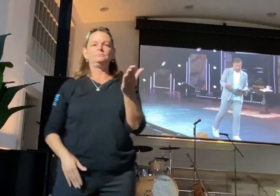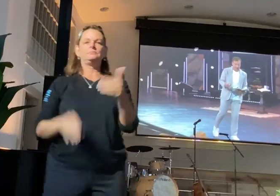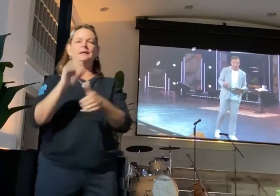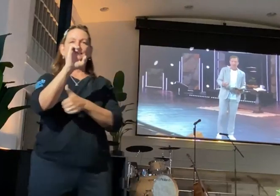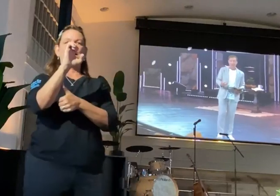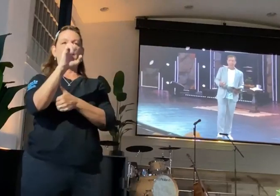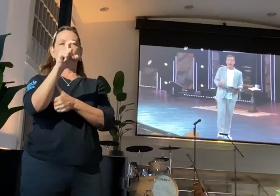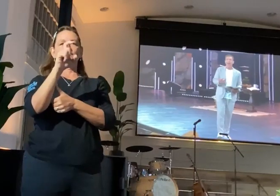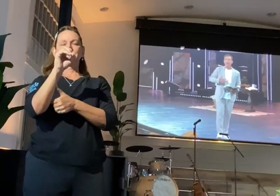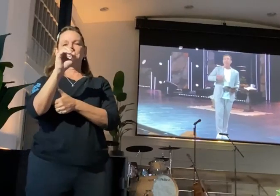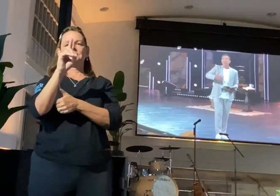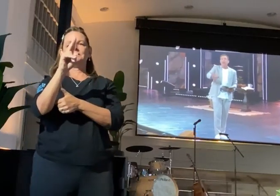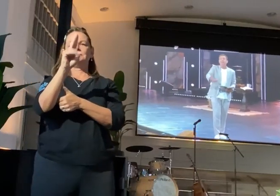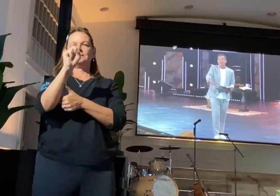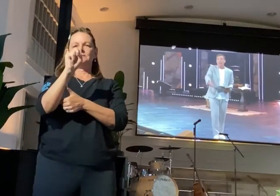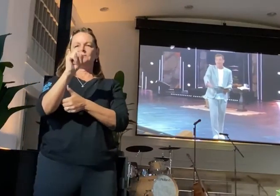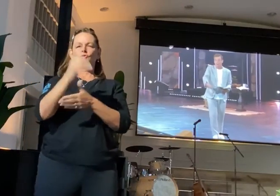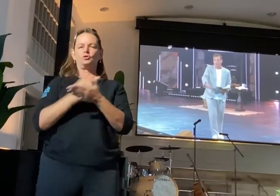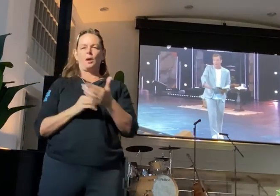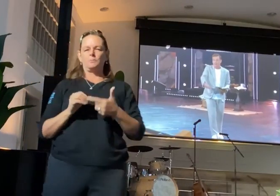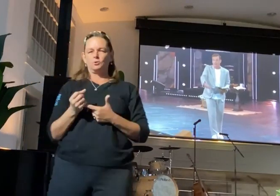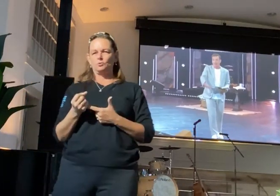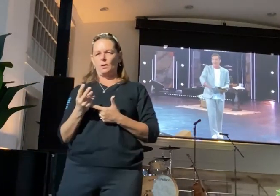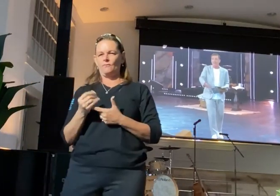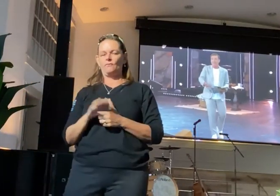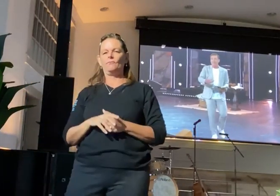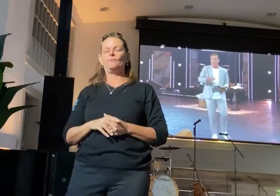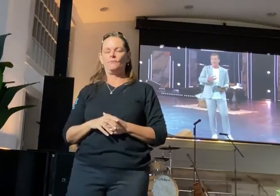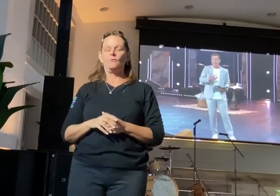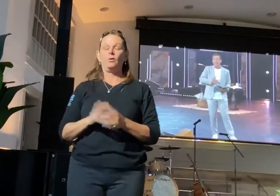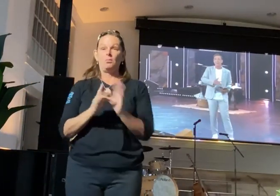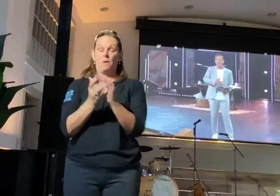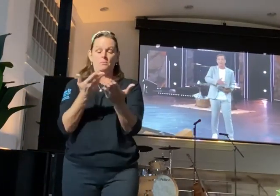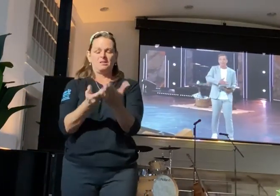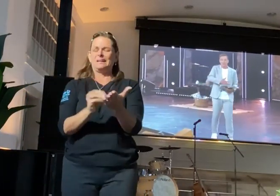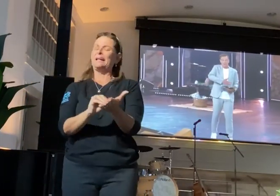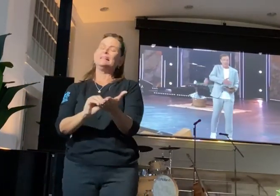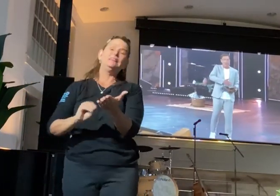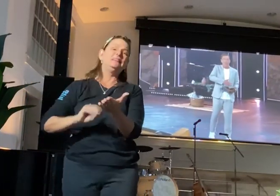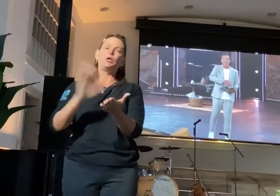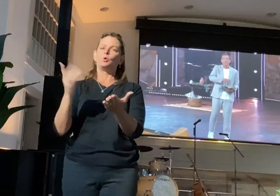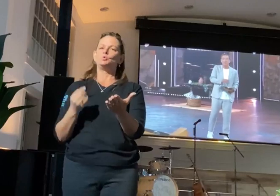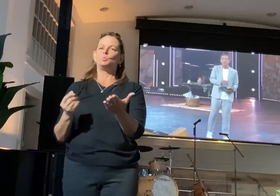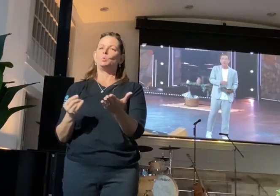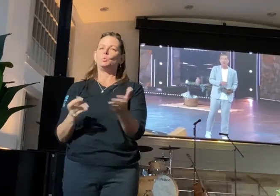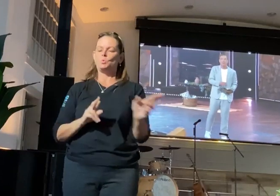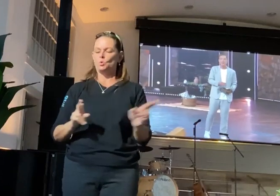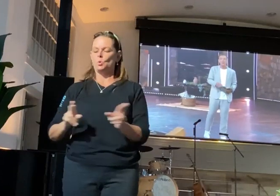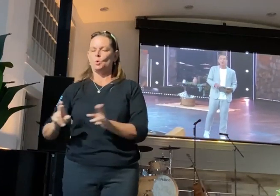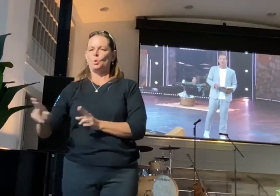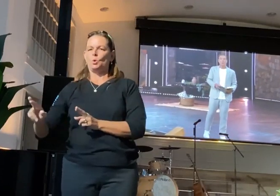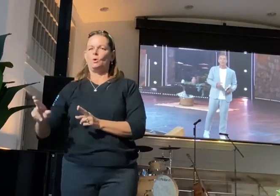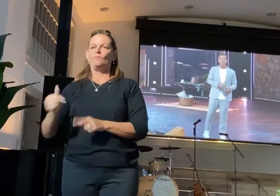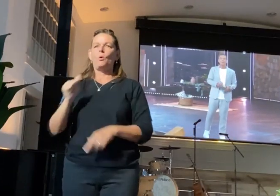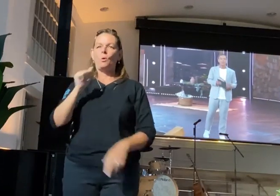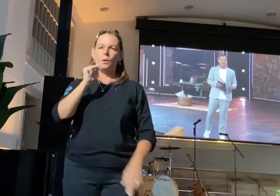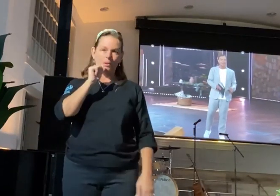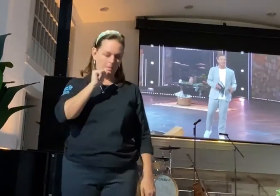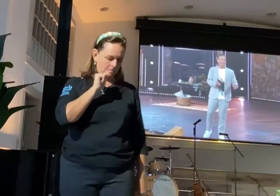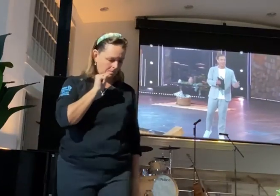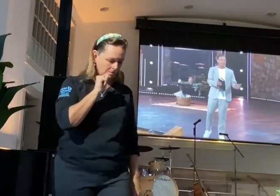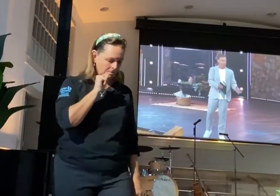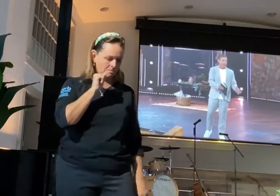very clear about how to prepare for Passover. In fact, it tells us there that the Jewish fathers were